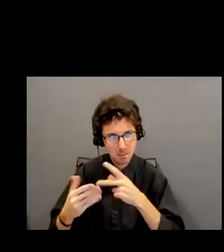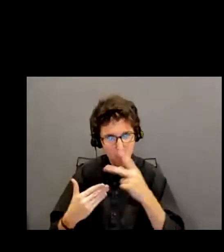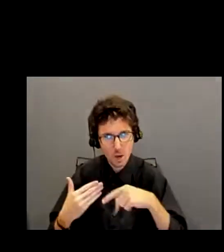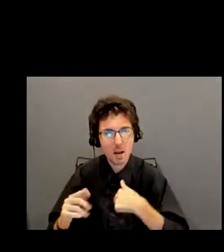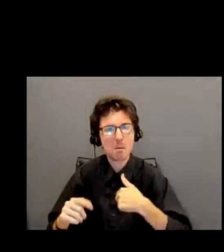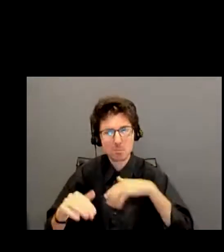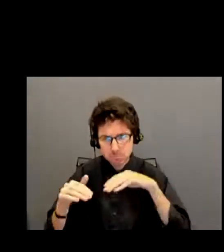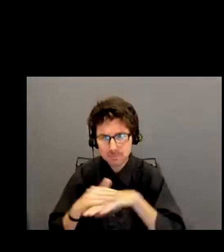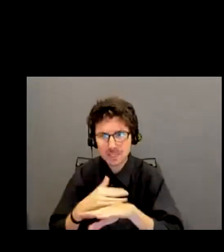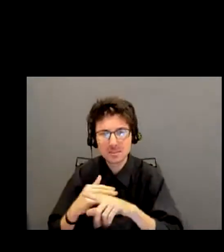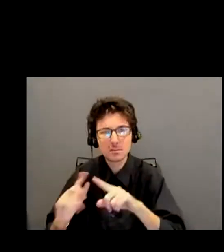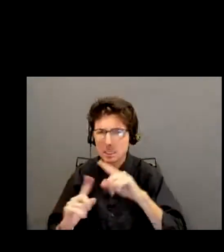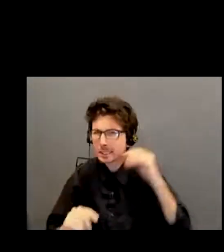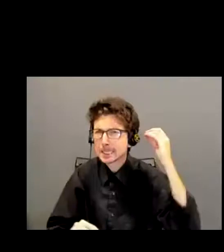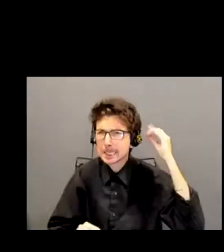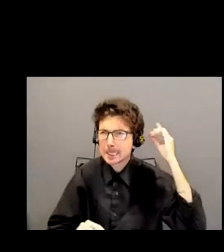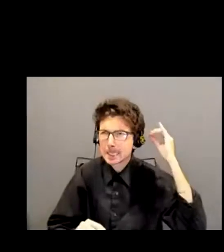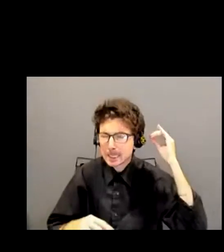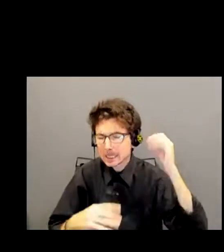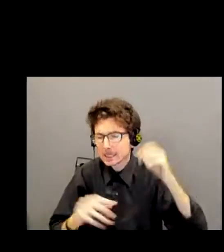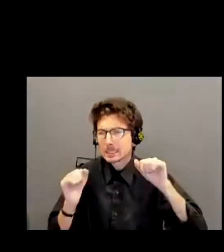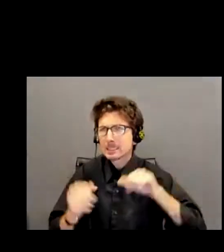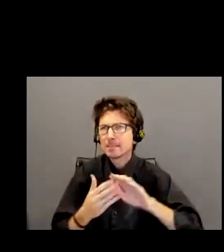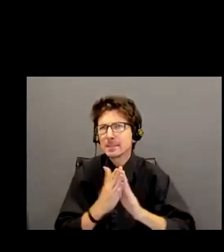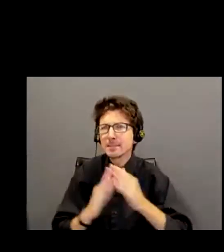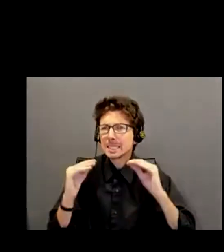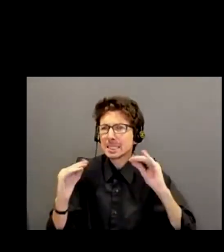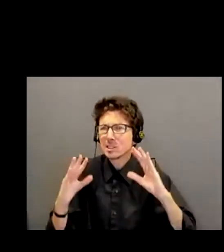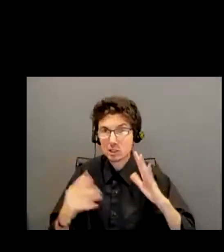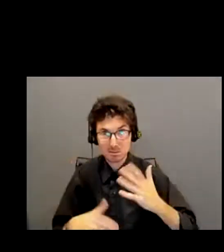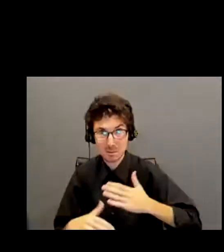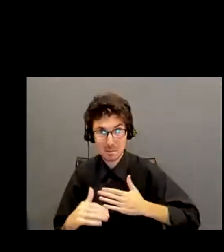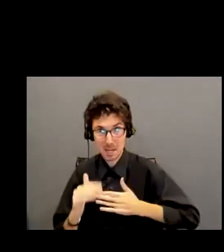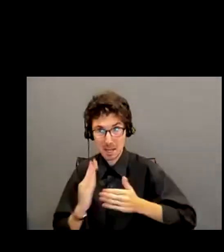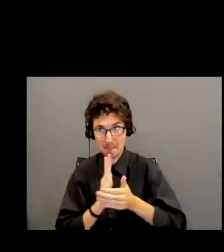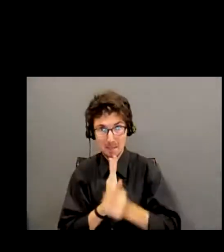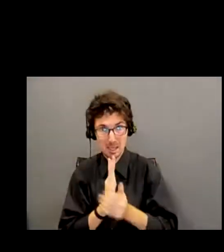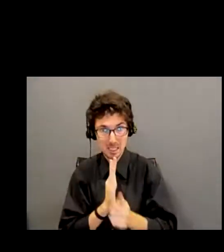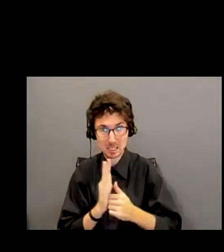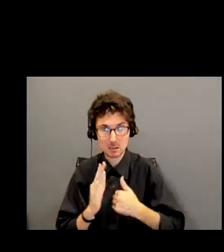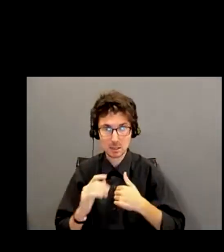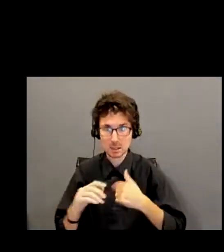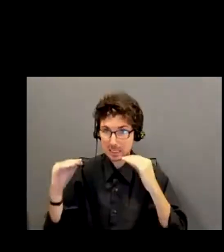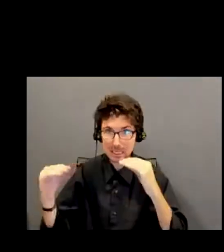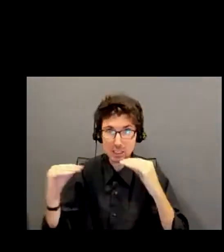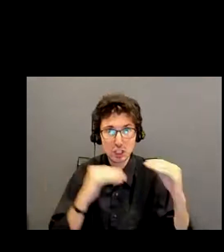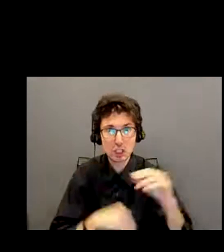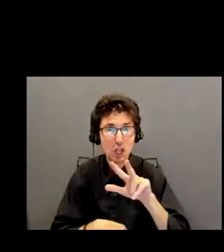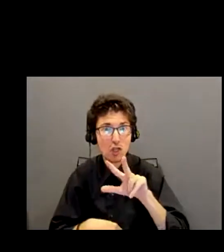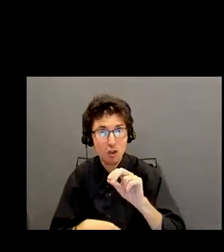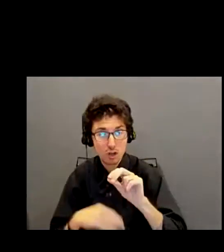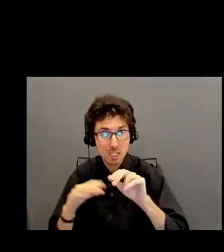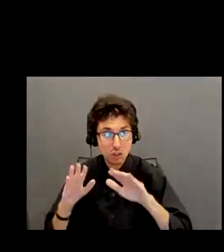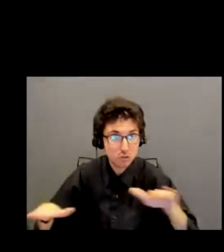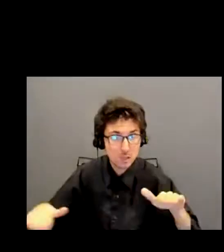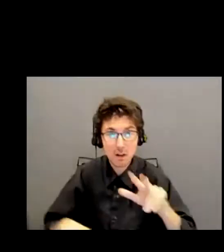was quite skeptical about my ability to teach an entire class of 30 to 40 kids with all